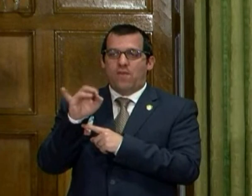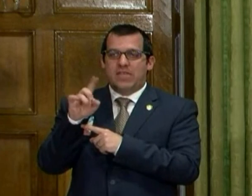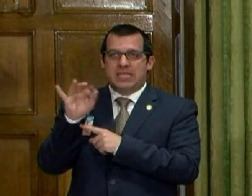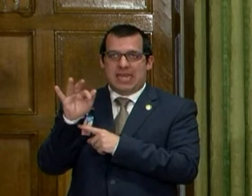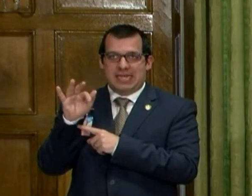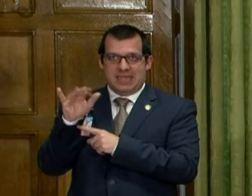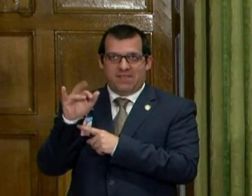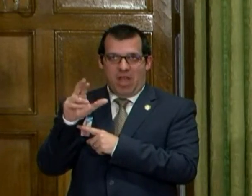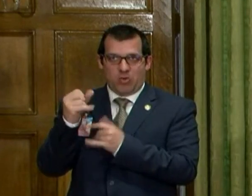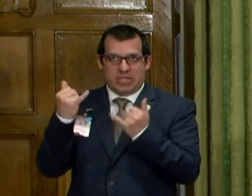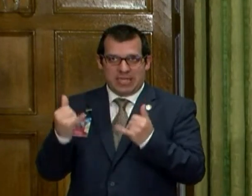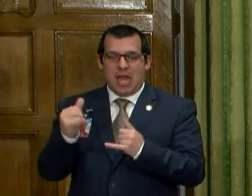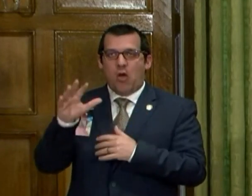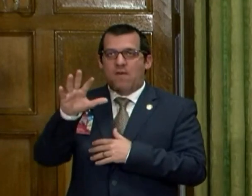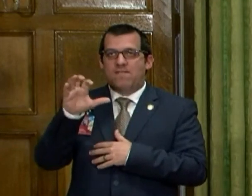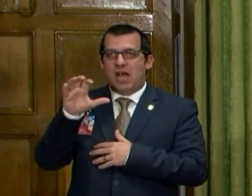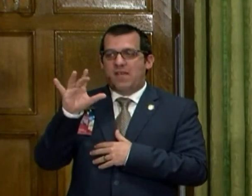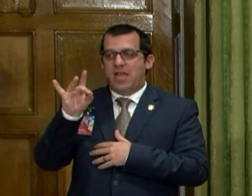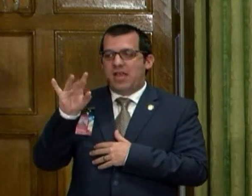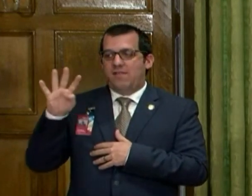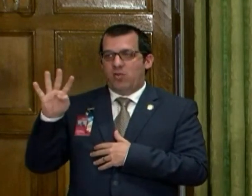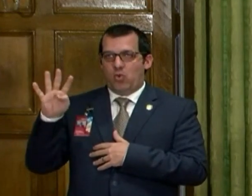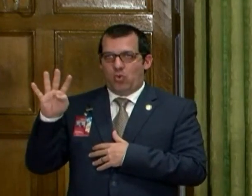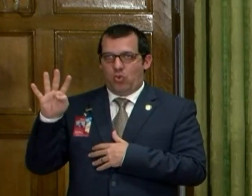COVID-19 viruses to 584.